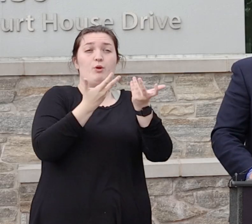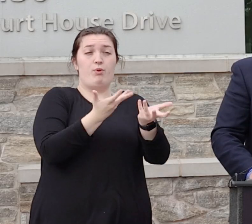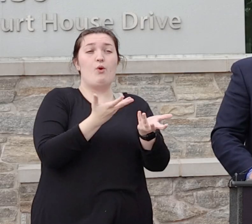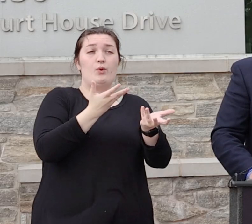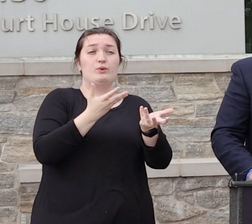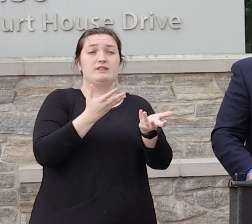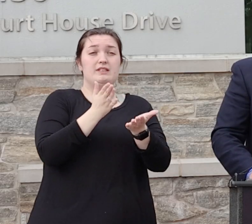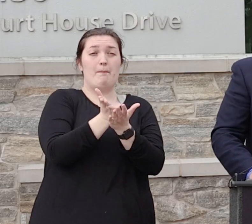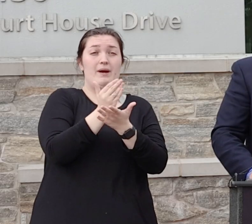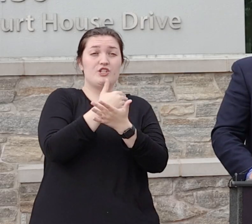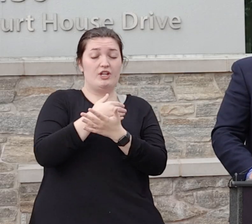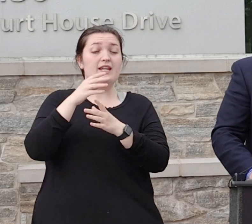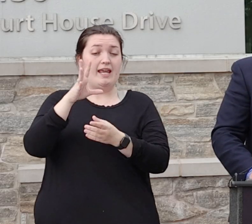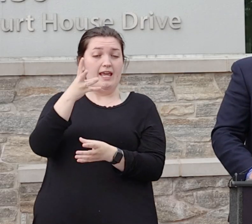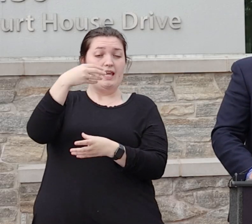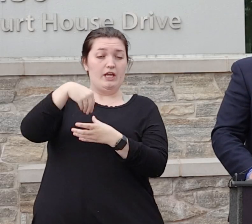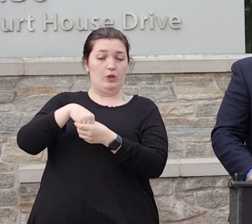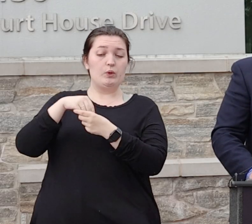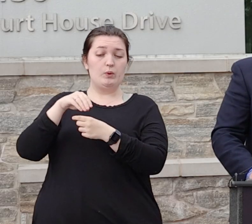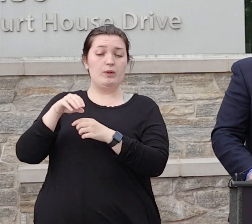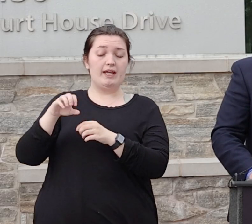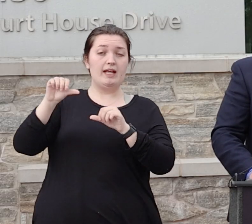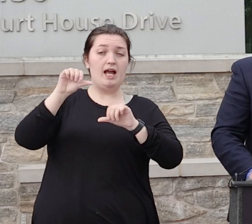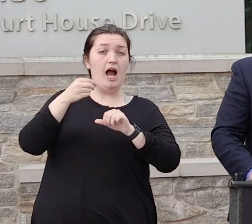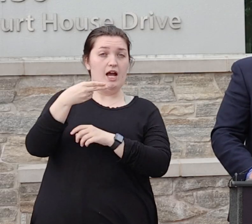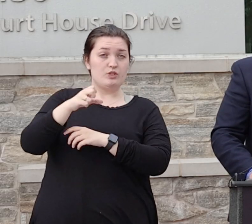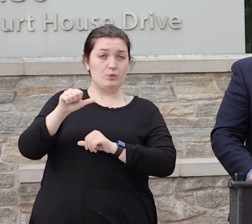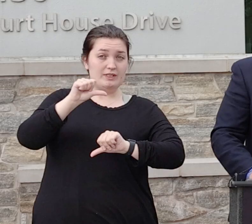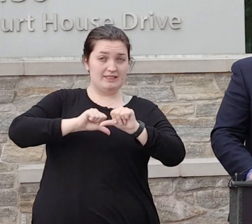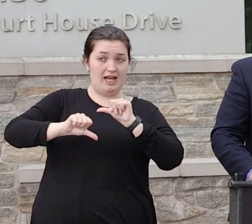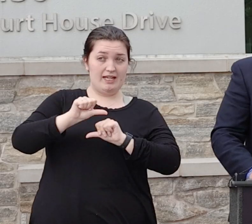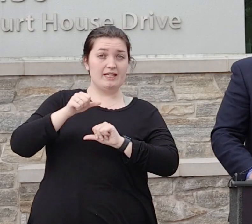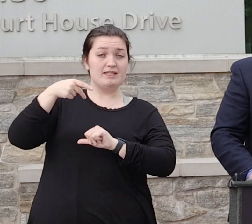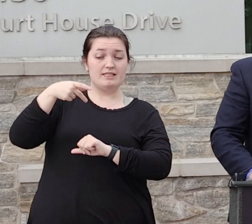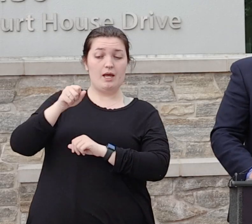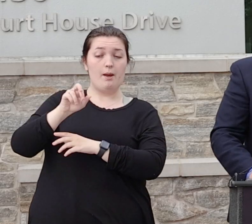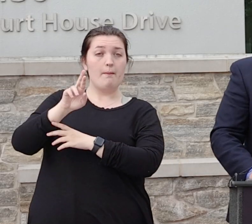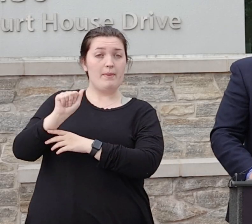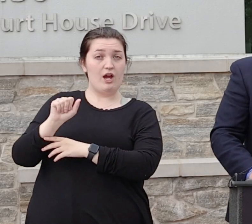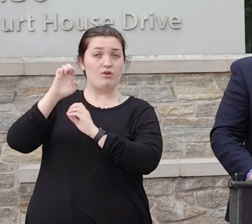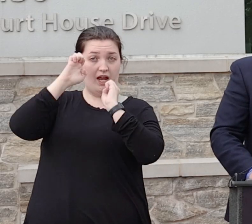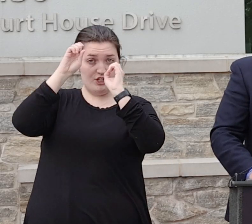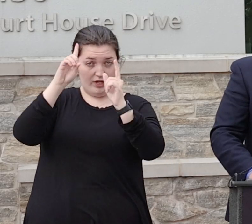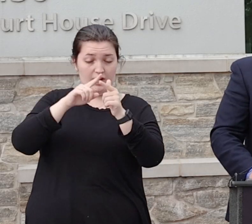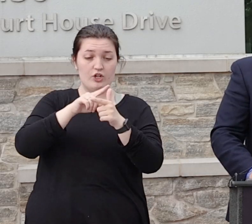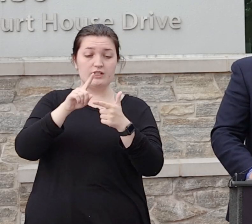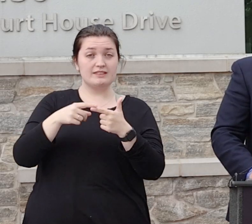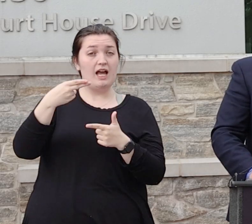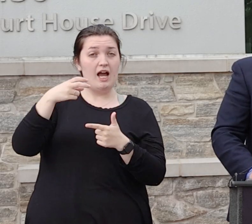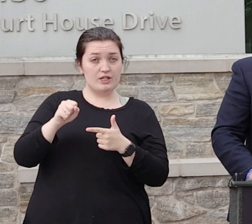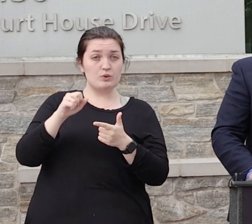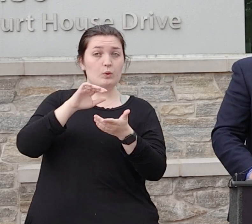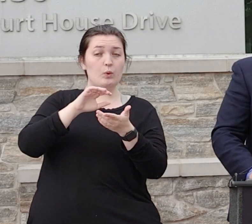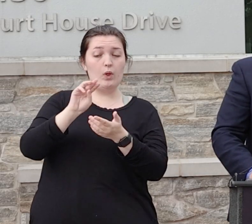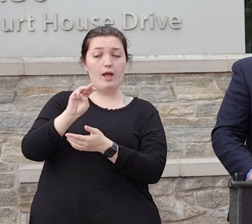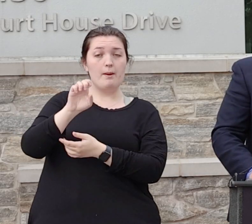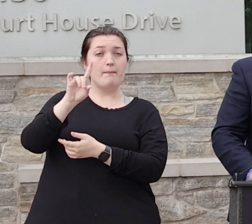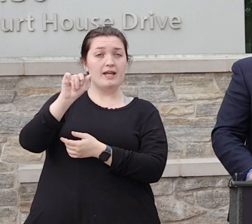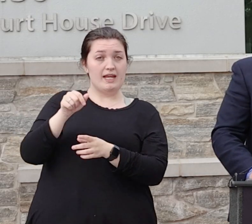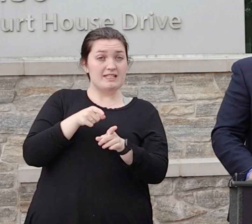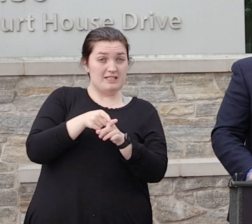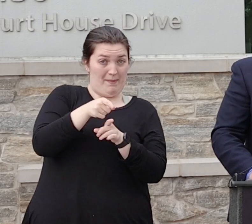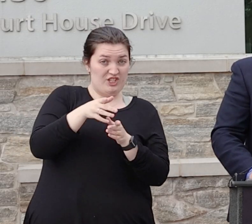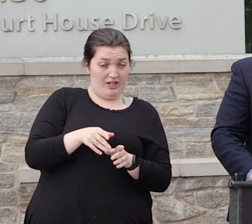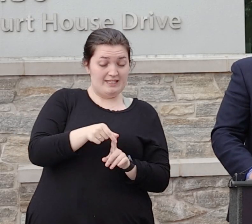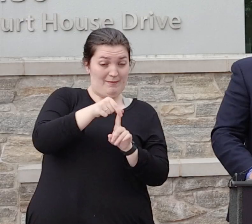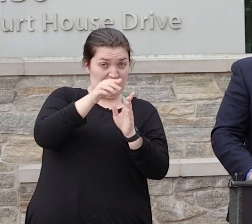science paraeducators, media paraeducators, and high school media specialists. The county executive's proposed